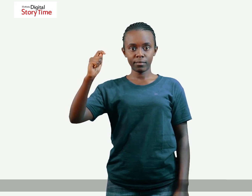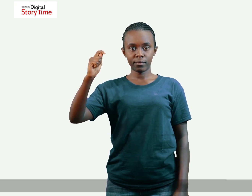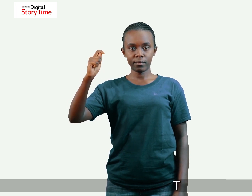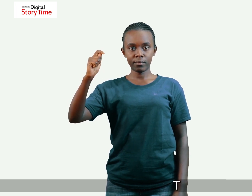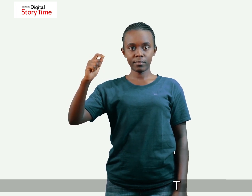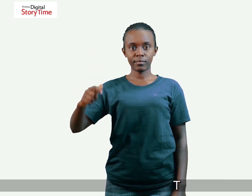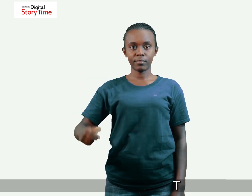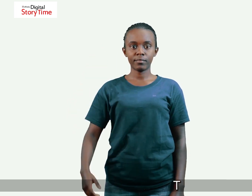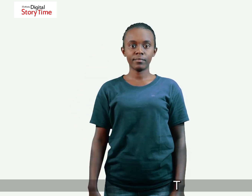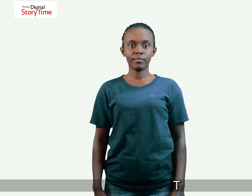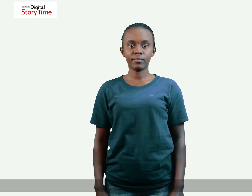Arrest.